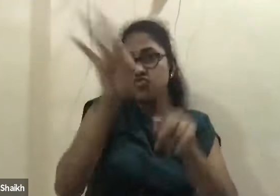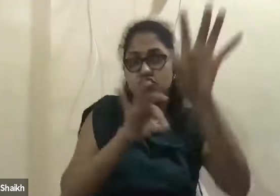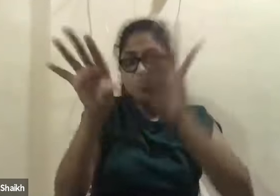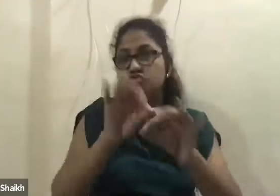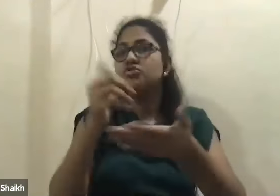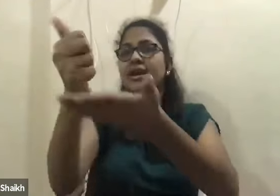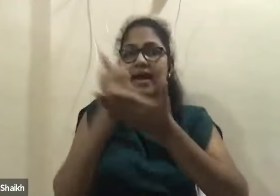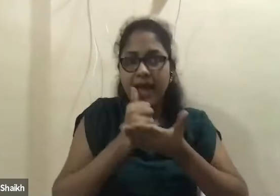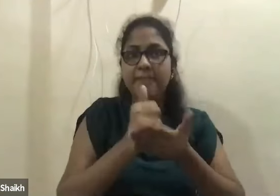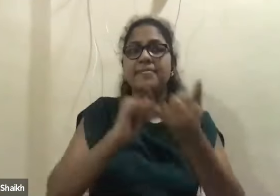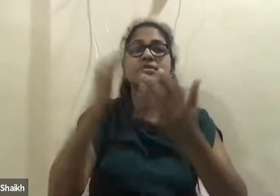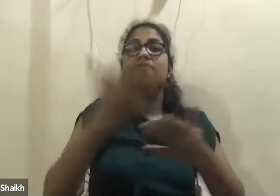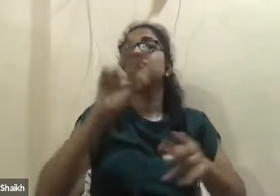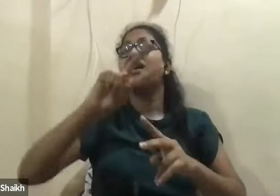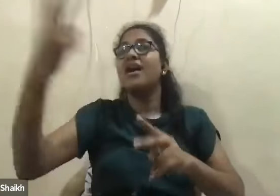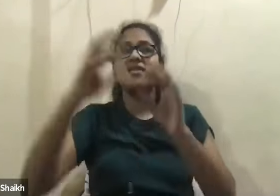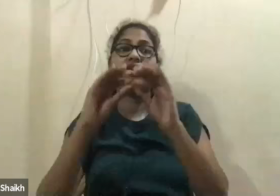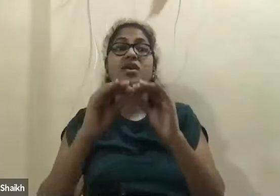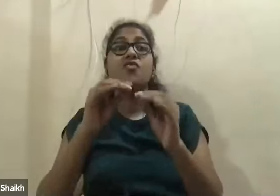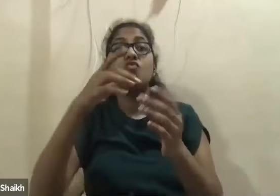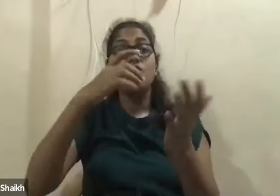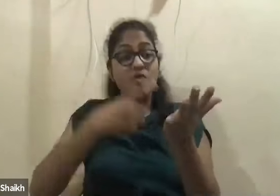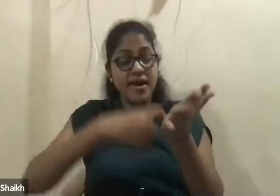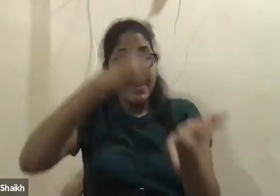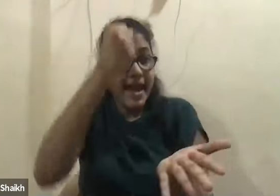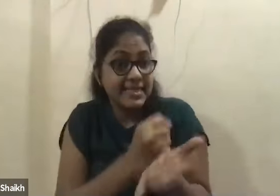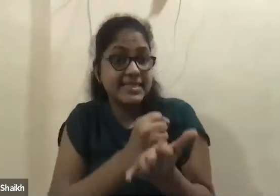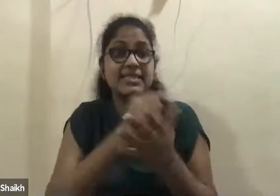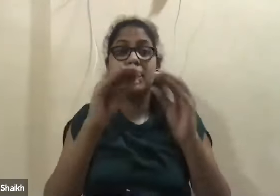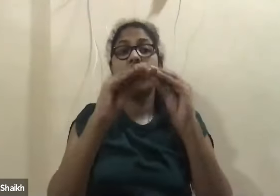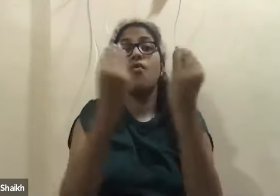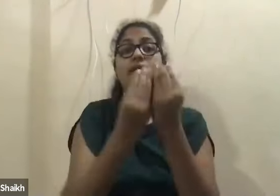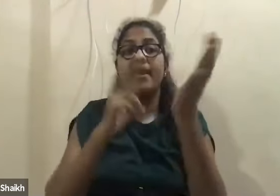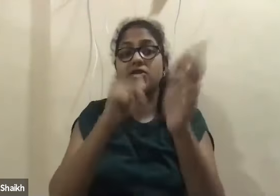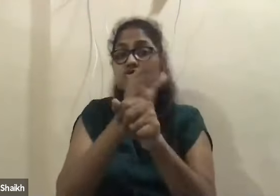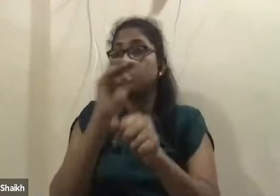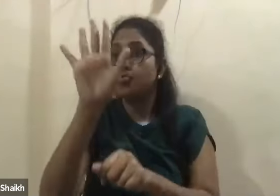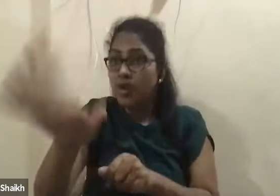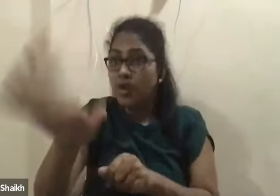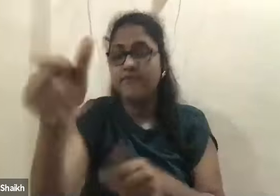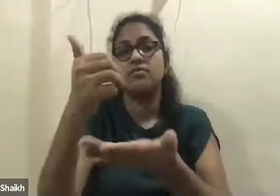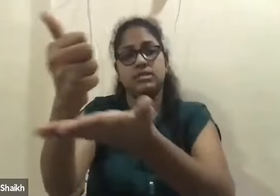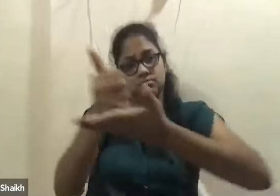the services of a bona fide charitable organization to look into the benefit of